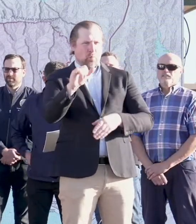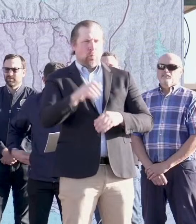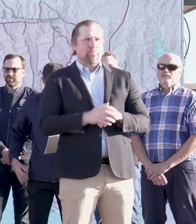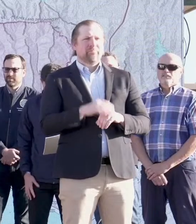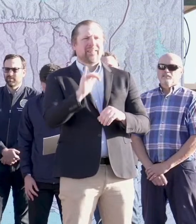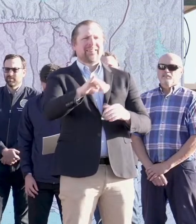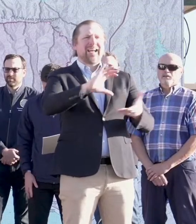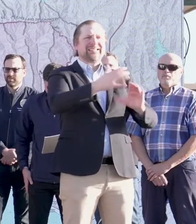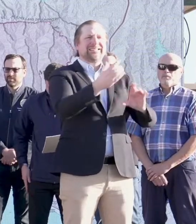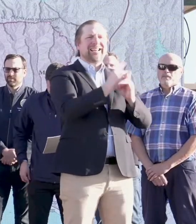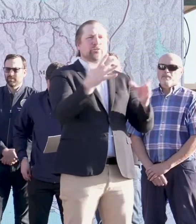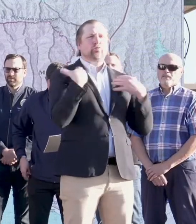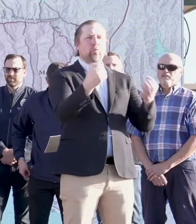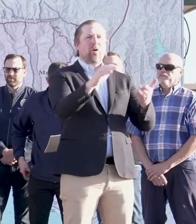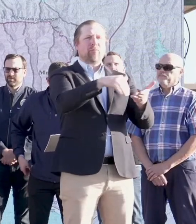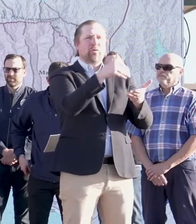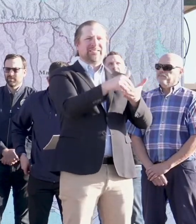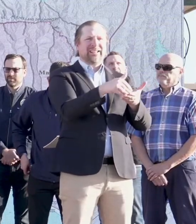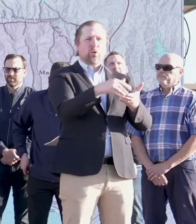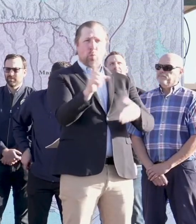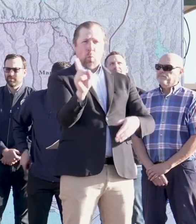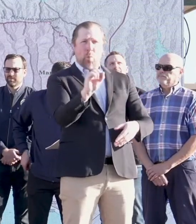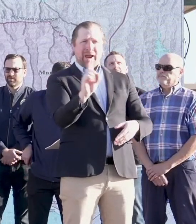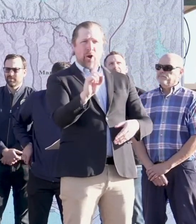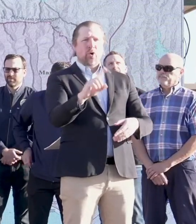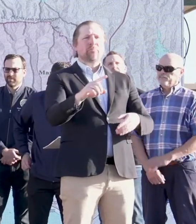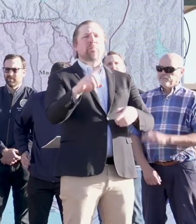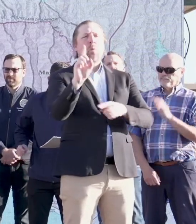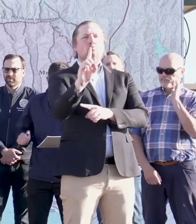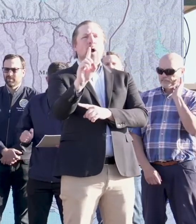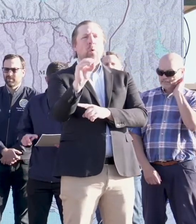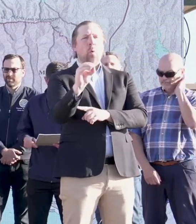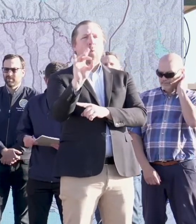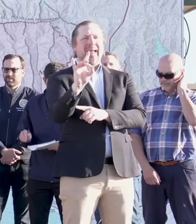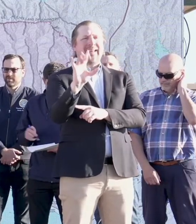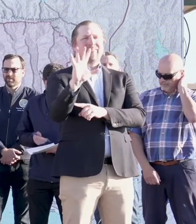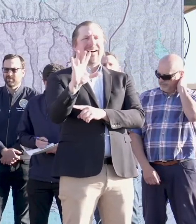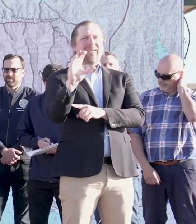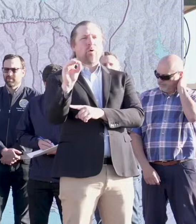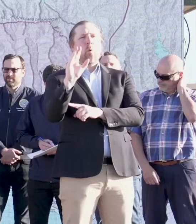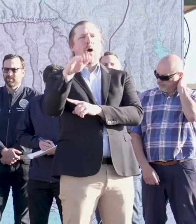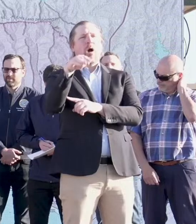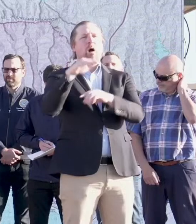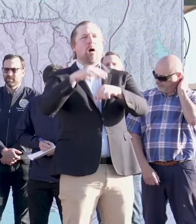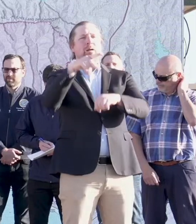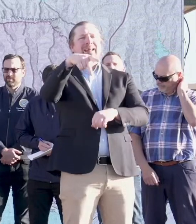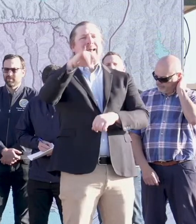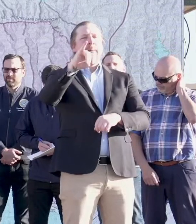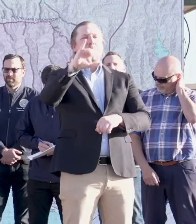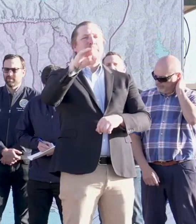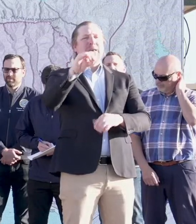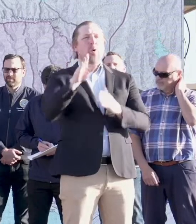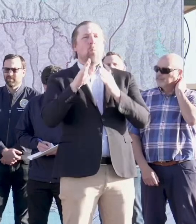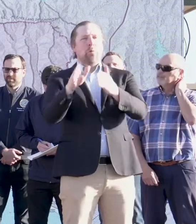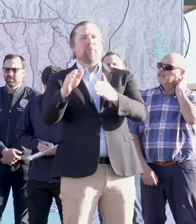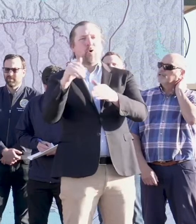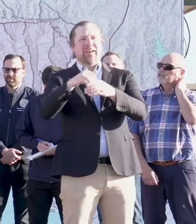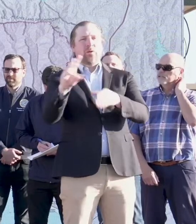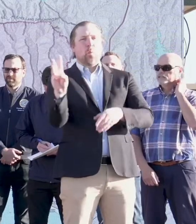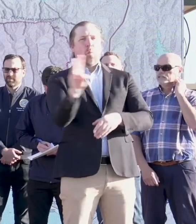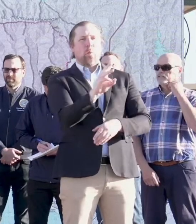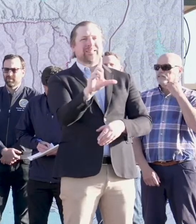Center within the City of Los Angeles is located at 10850 Pico Boulevard in West Los